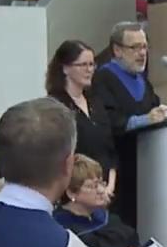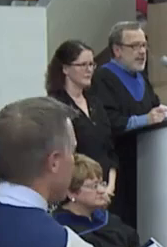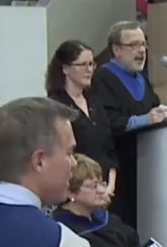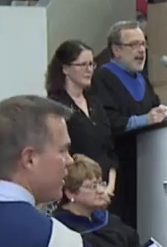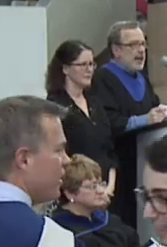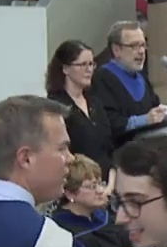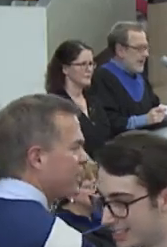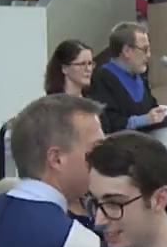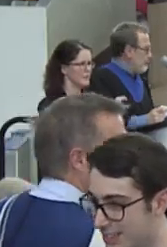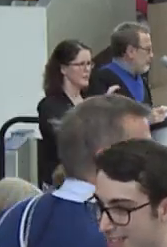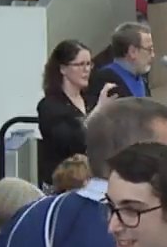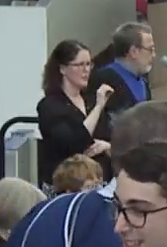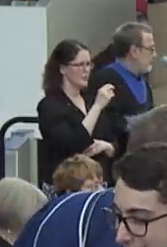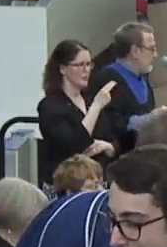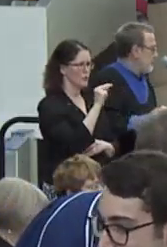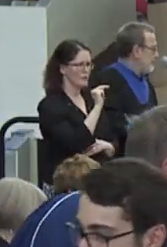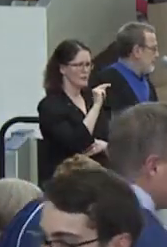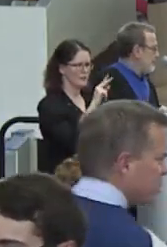Cohen King.